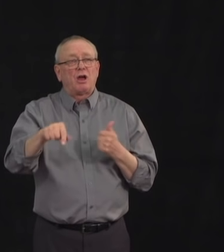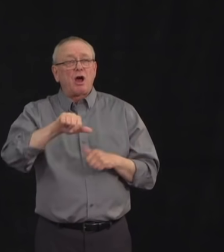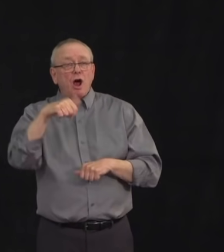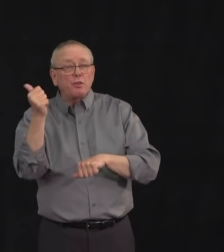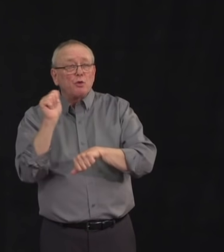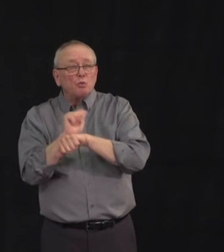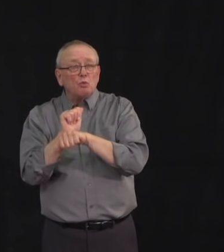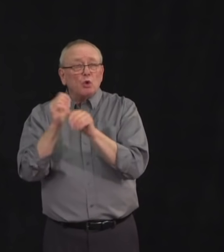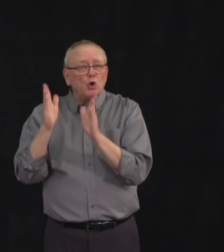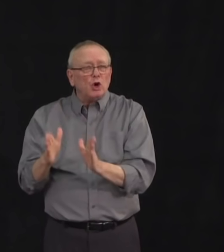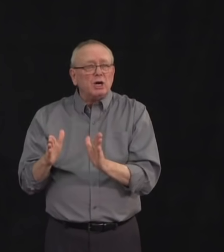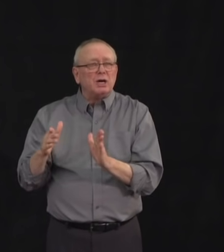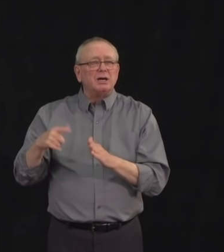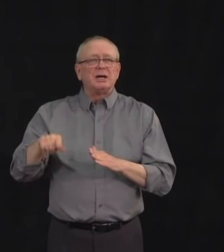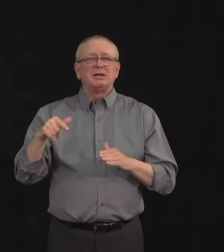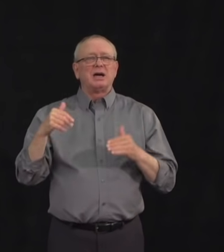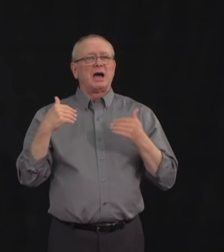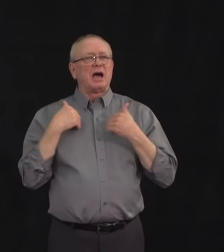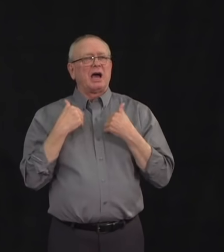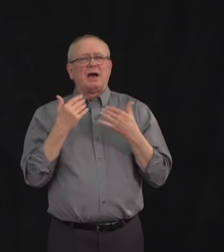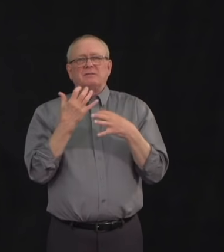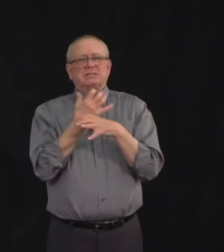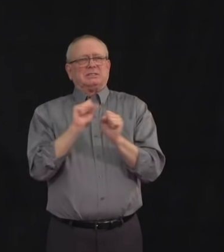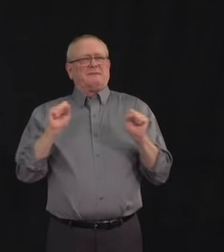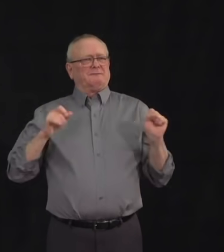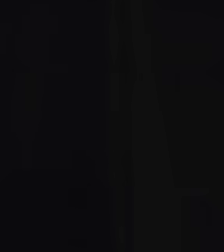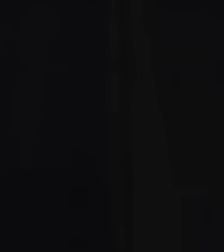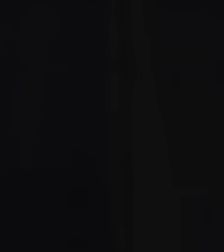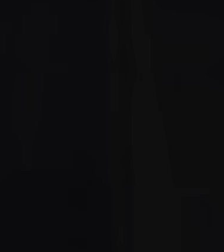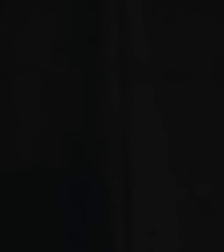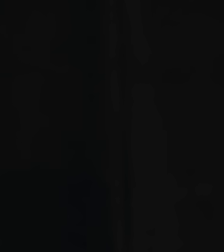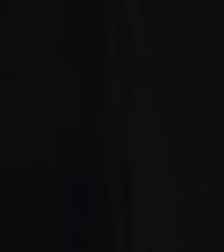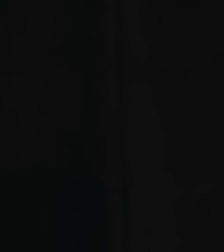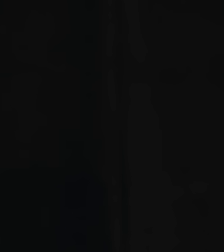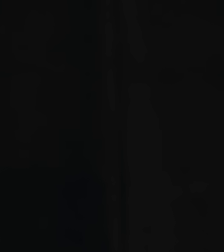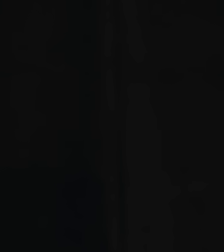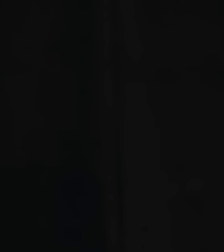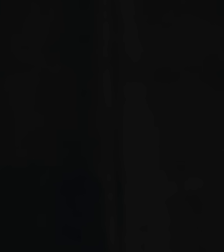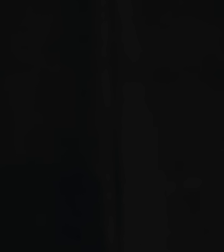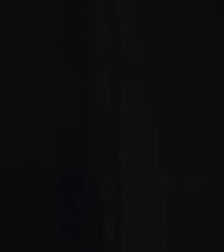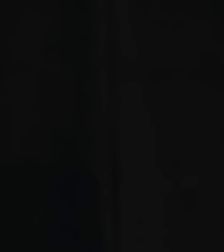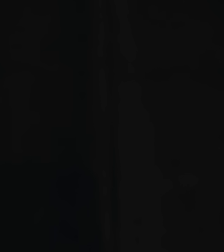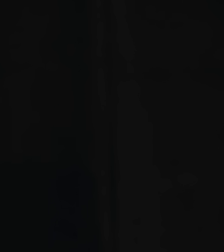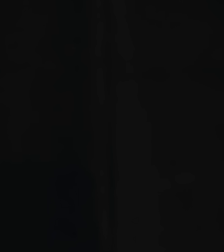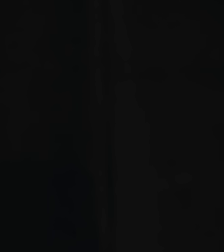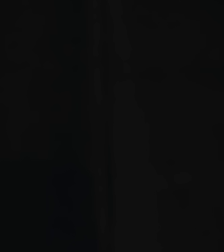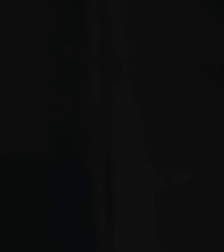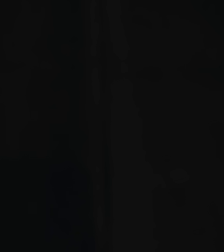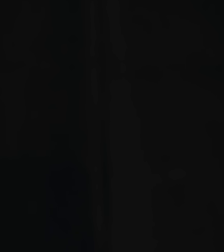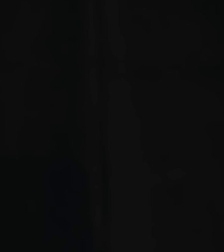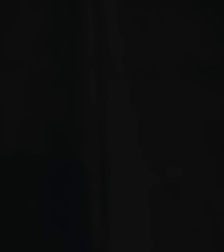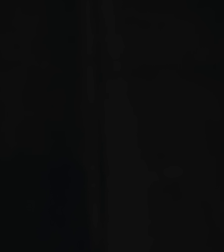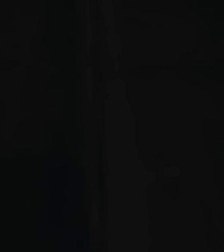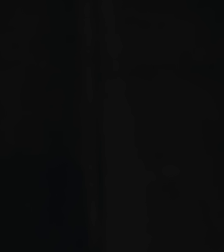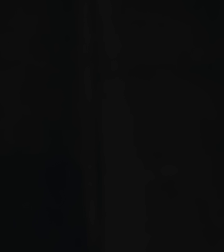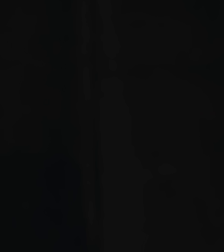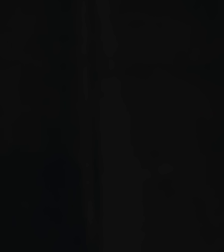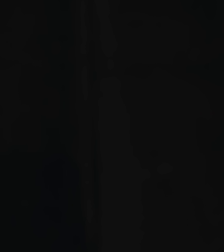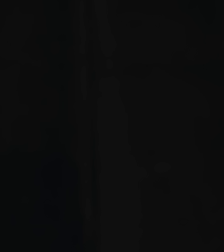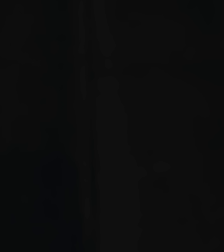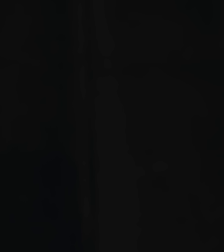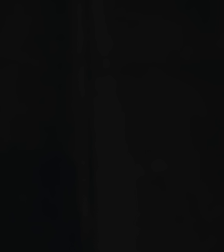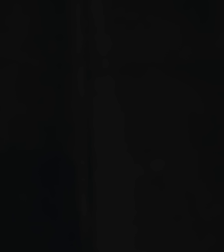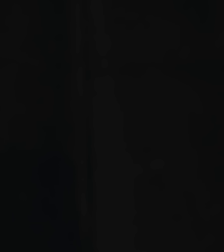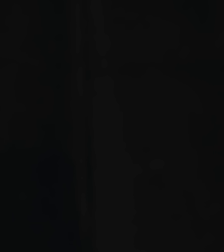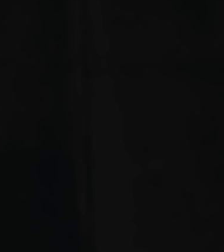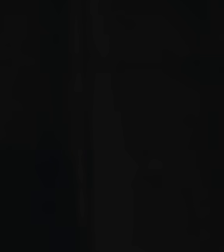possible. These restrictions are necessary to save lives. But we know this also places financial and emotional